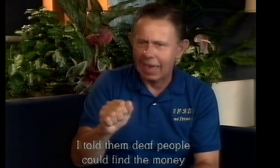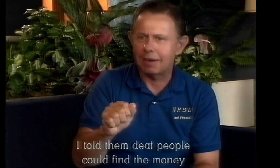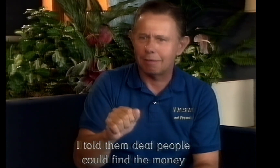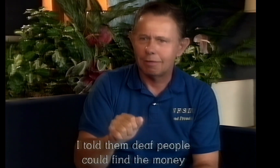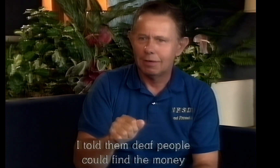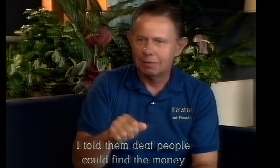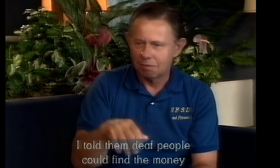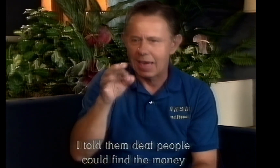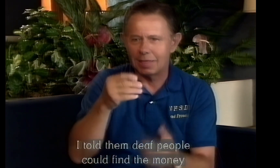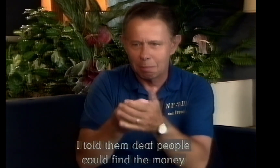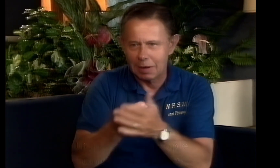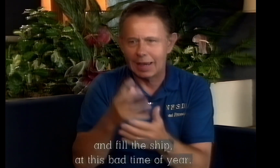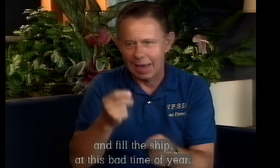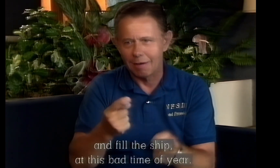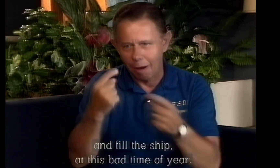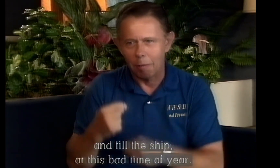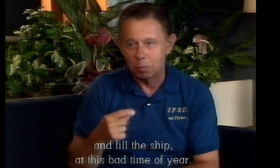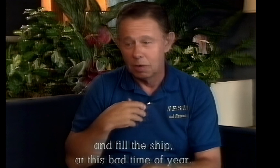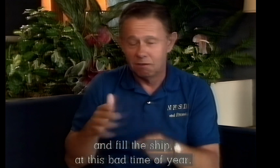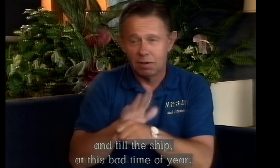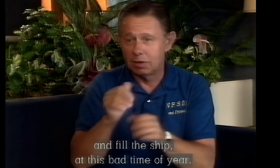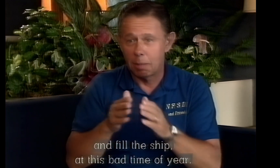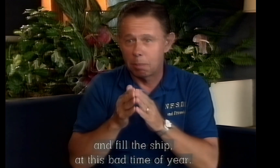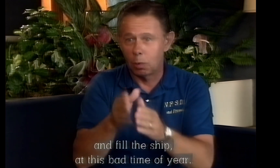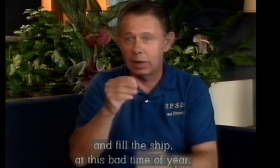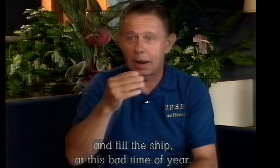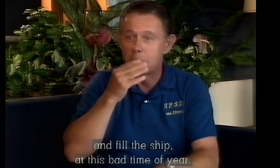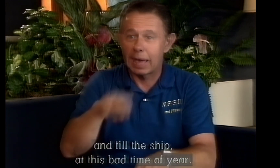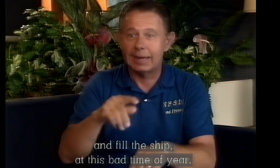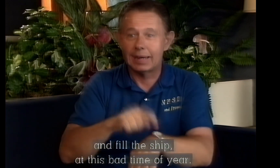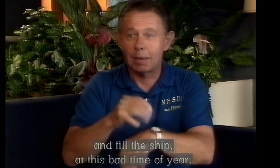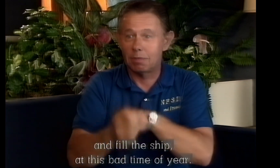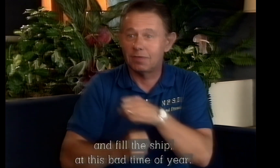people could find the money and could fill this ship at this bad time of the year.